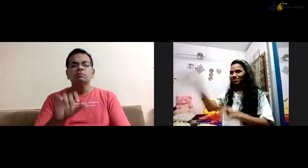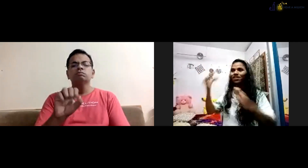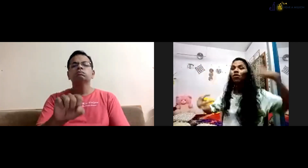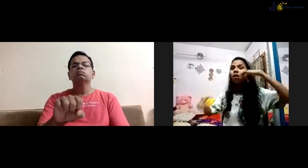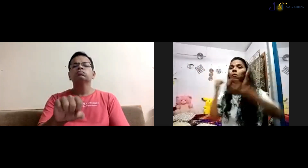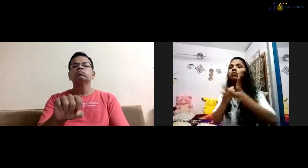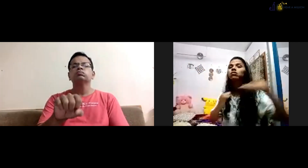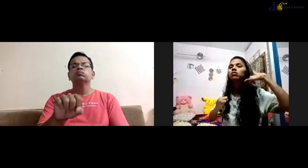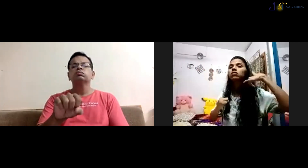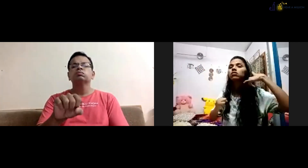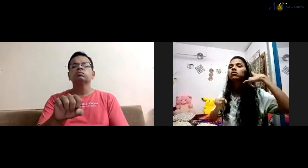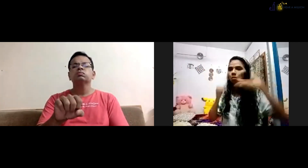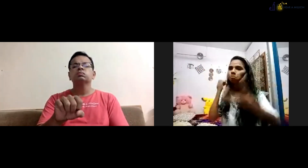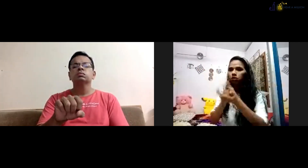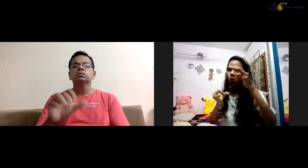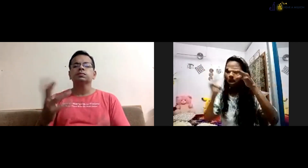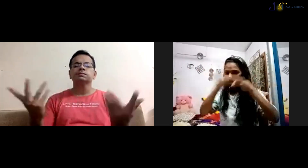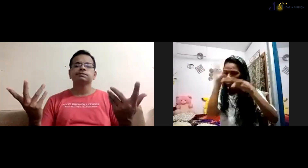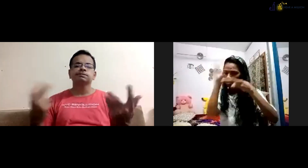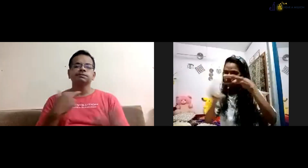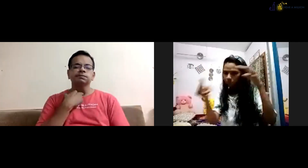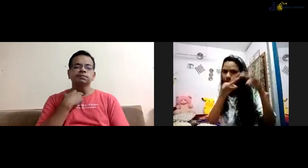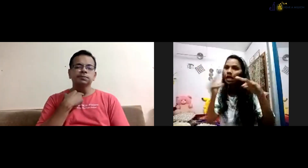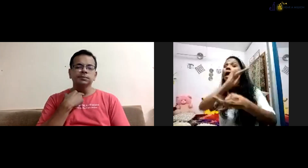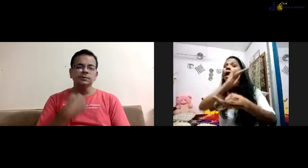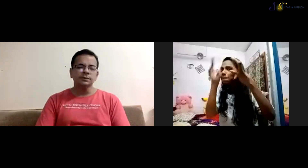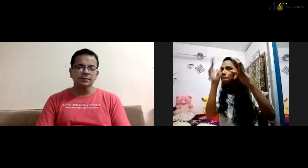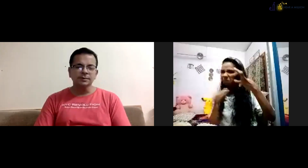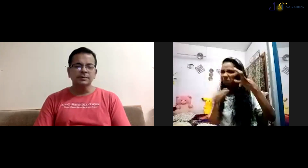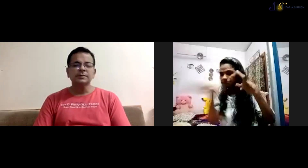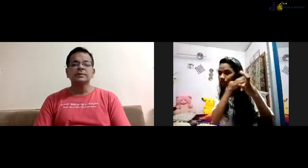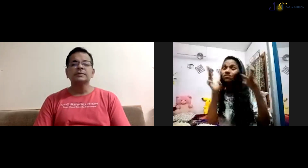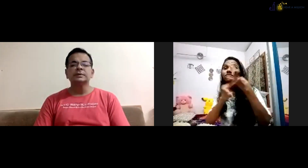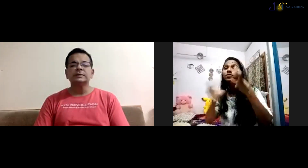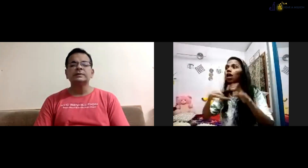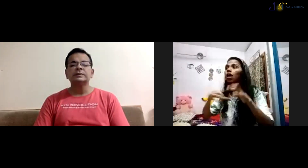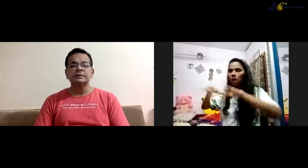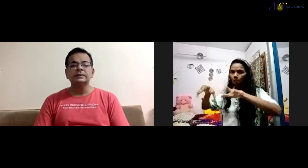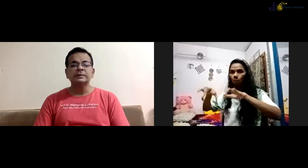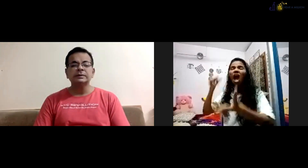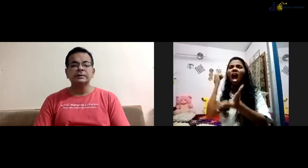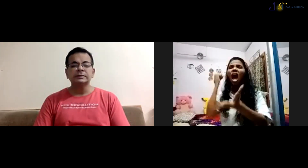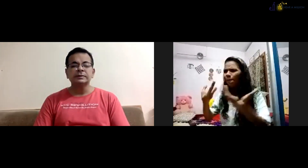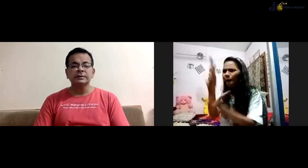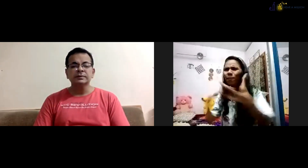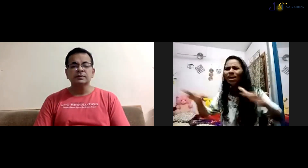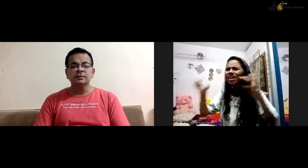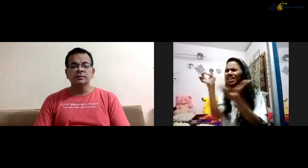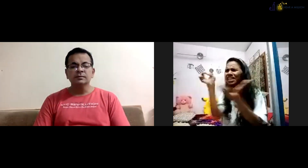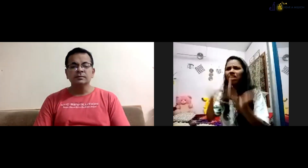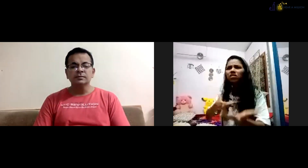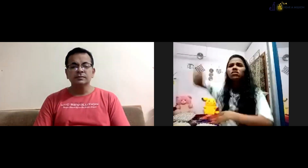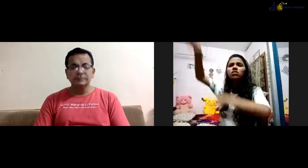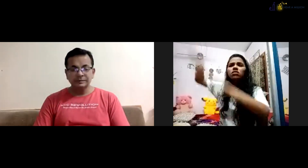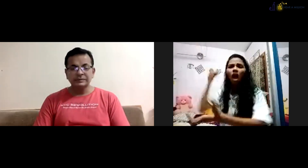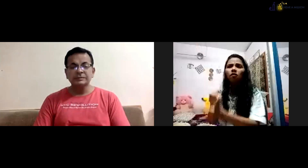I remember, okay, I must. They said that you have to do a call work. Okay, when I was going for